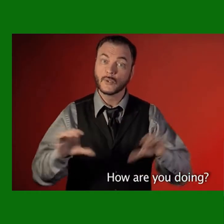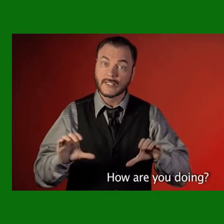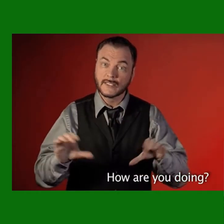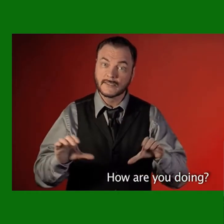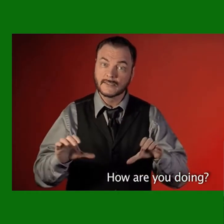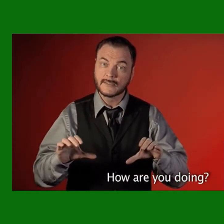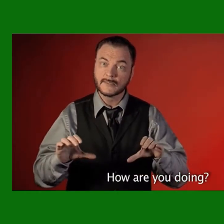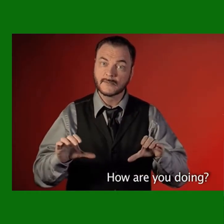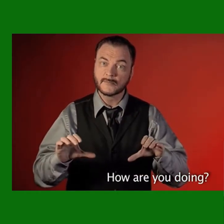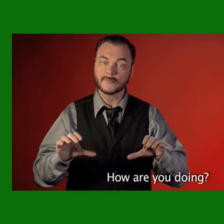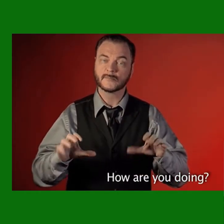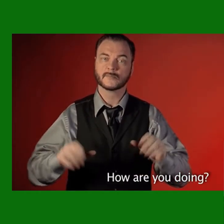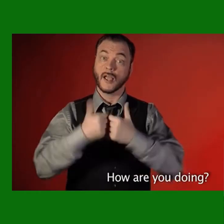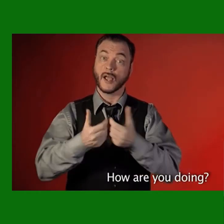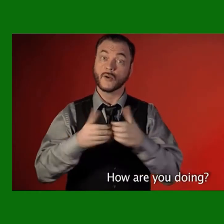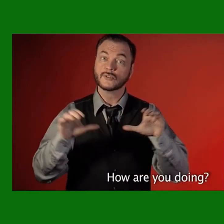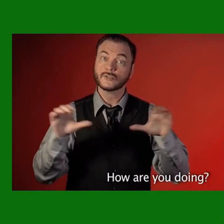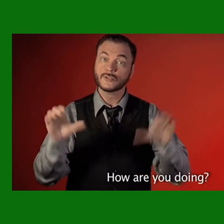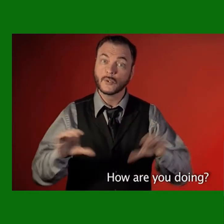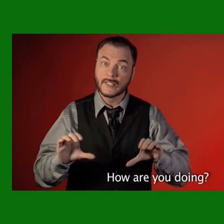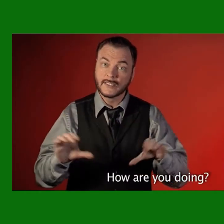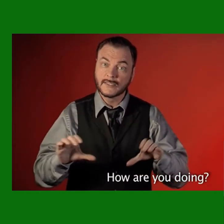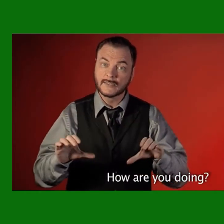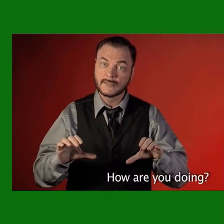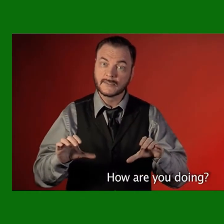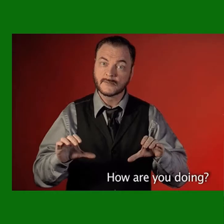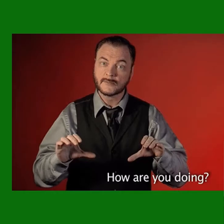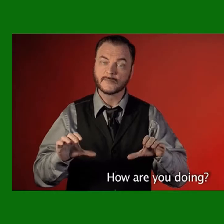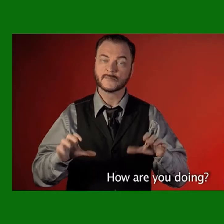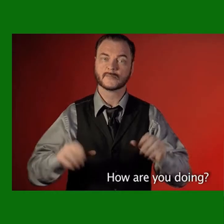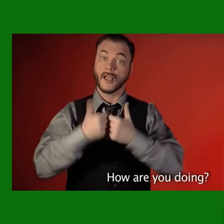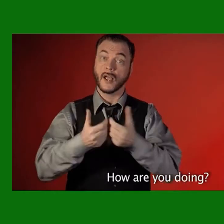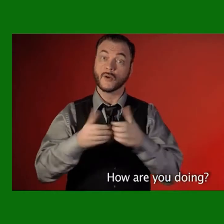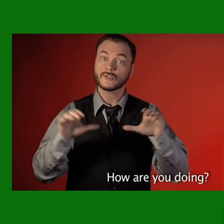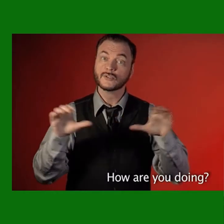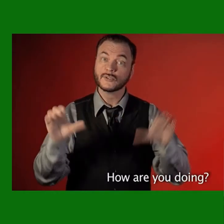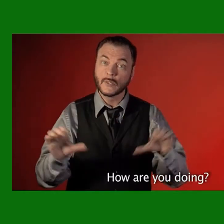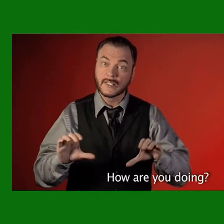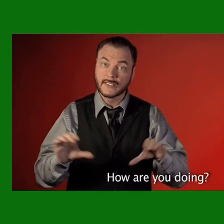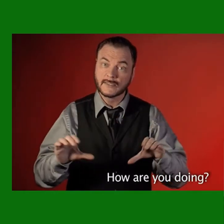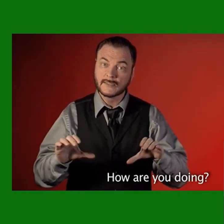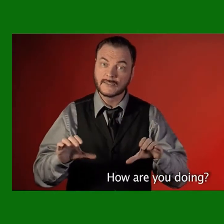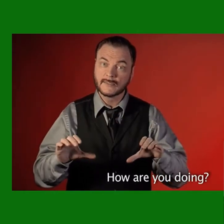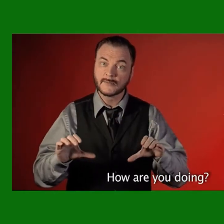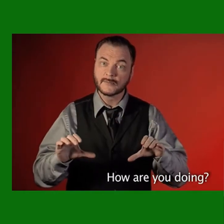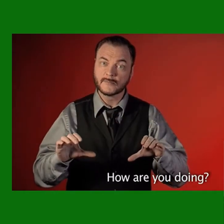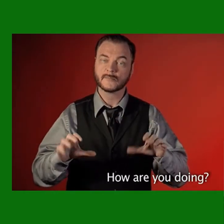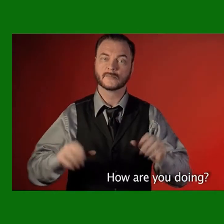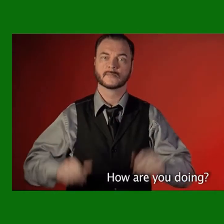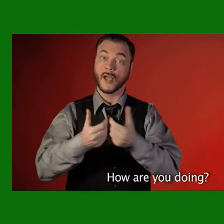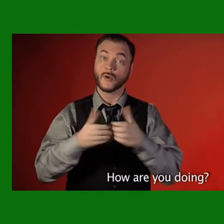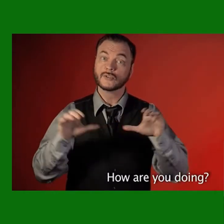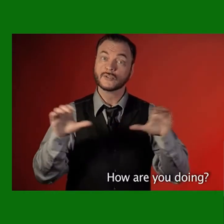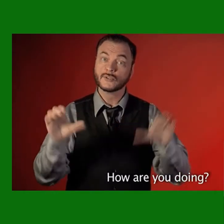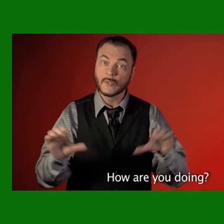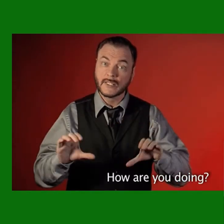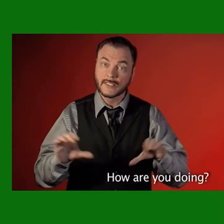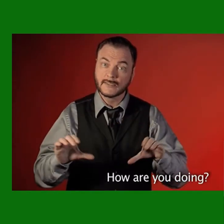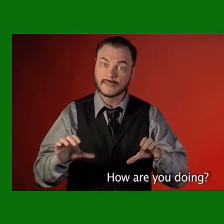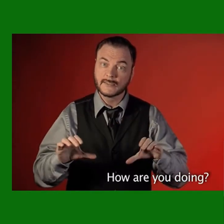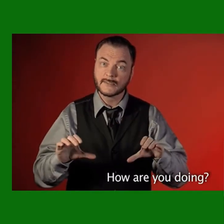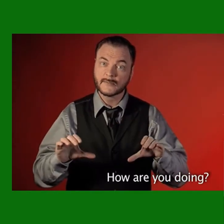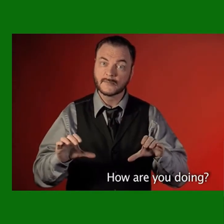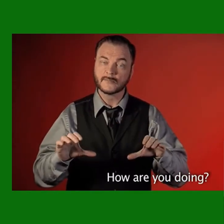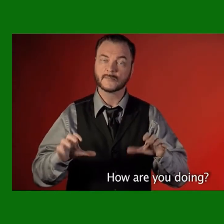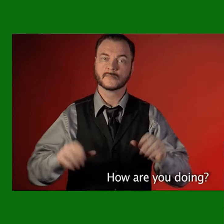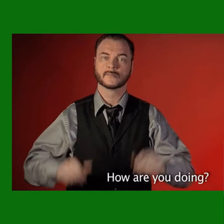are you doing? Not a clue. Nothing. I Even though think I've seen it over and over and over again, and I know how to do it right now, nothing.